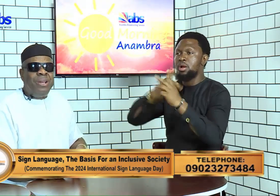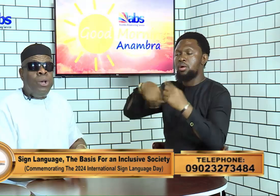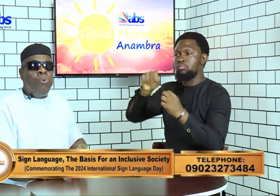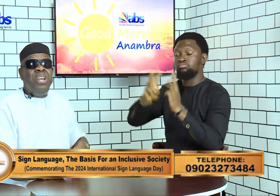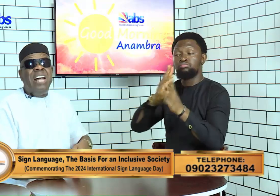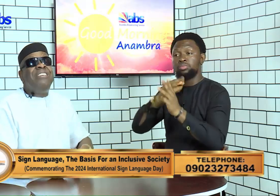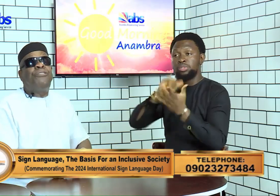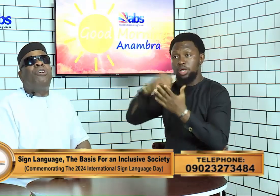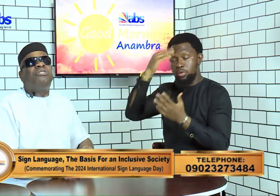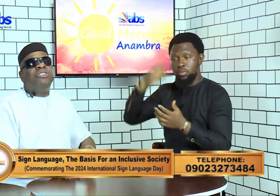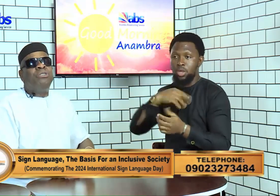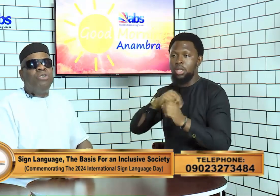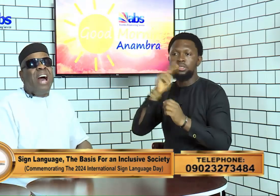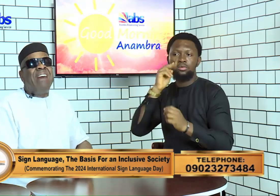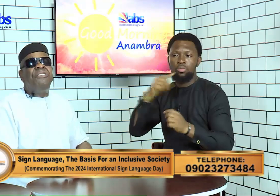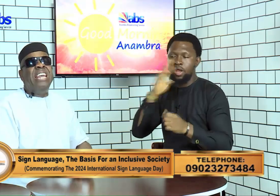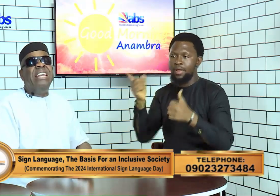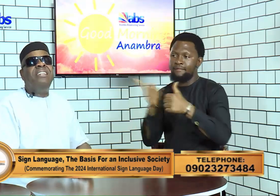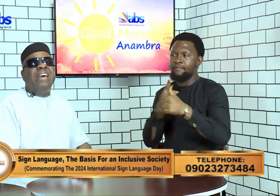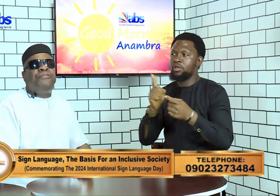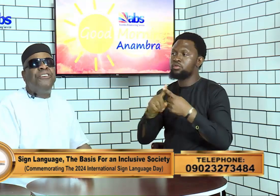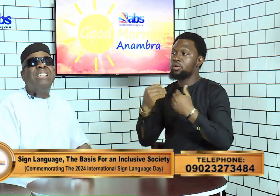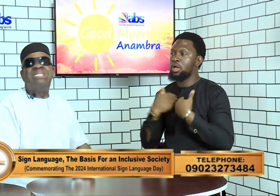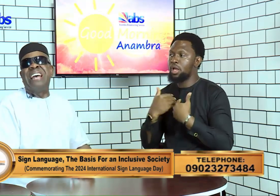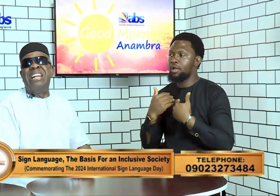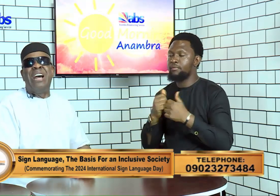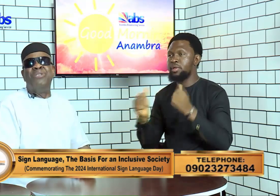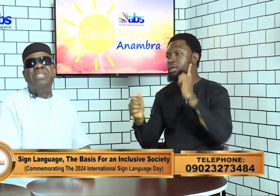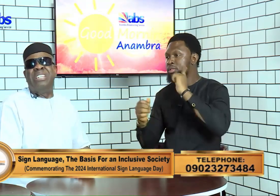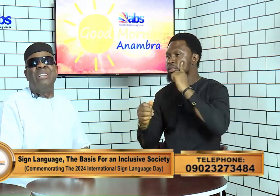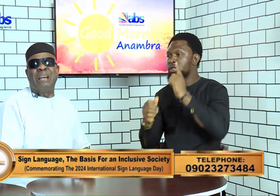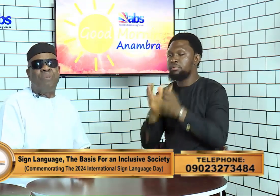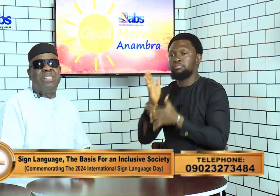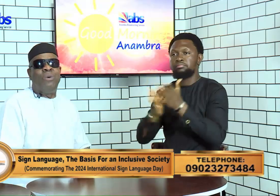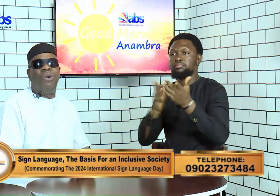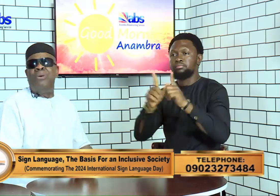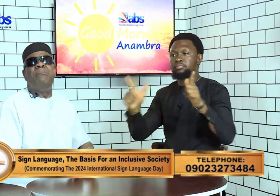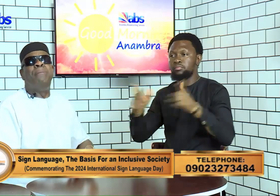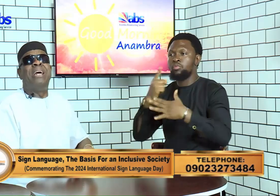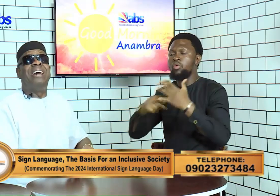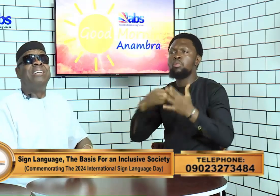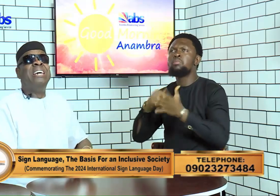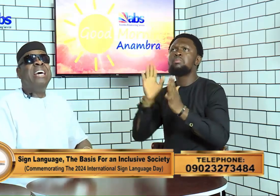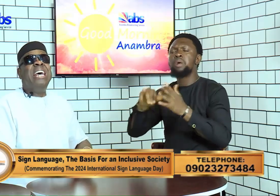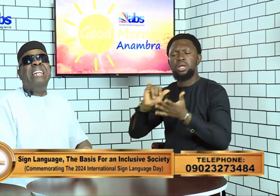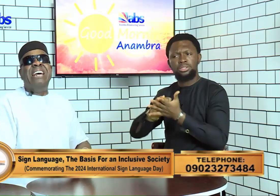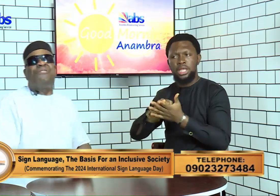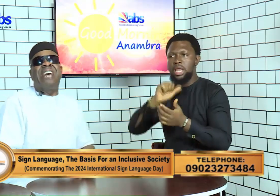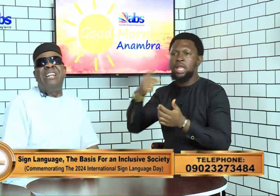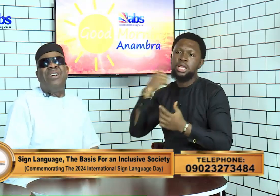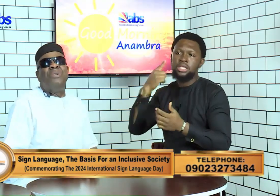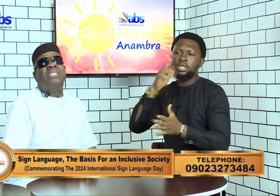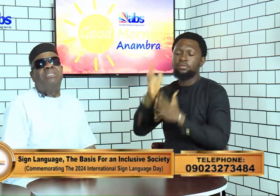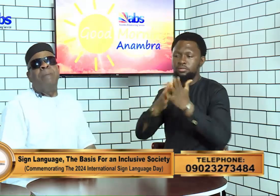Nigeria, we are the first to have a deaf sign language interpreter. What do I mean by that? A deaf